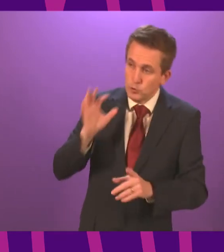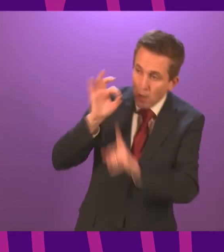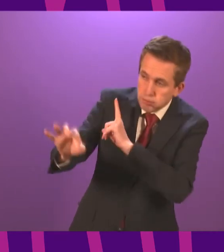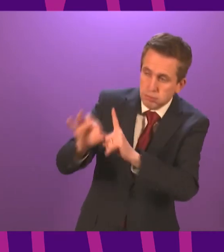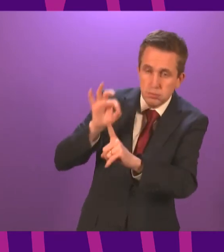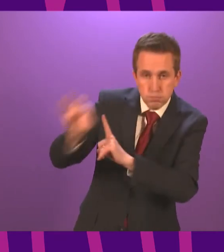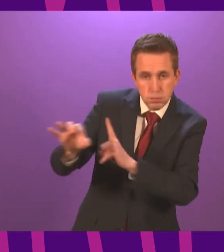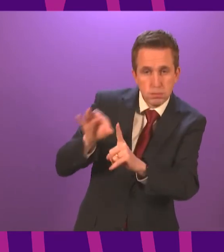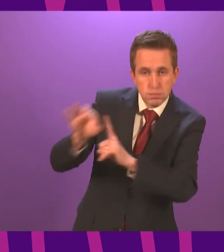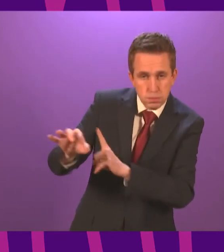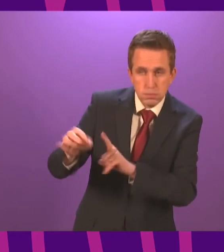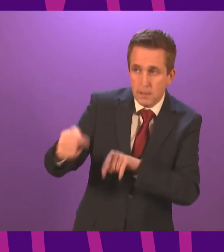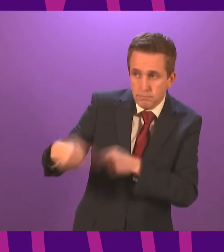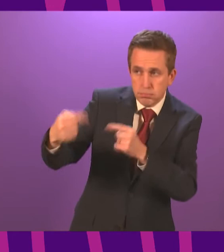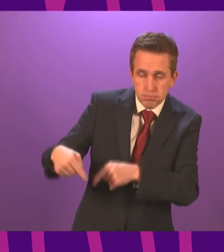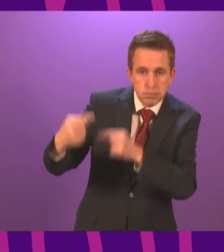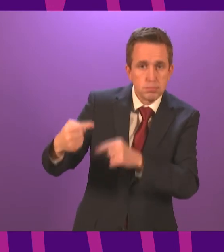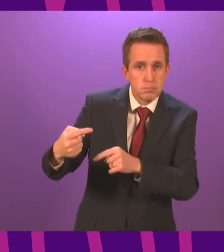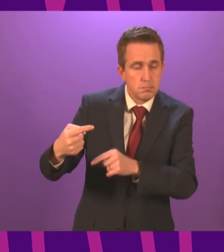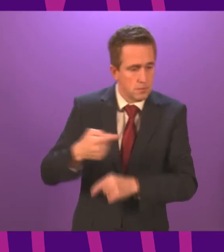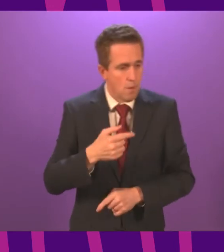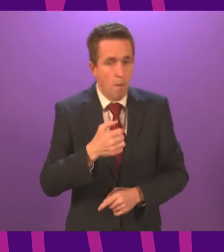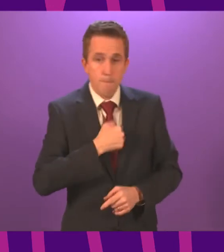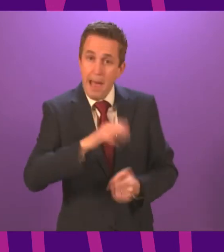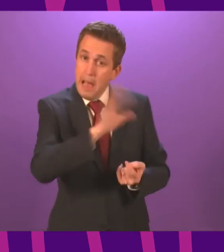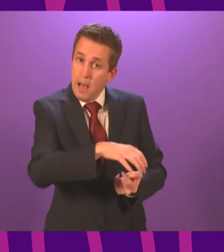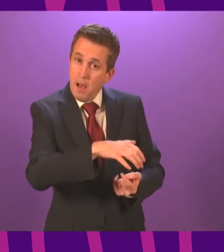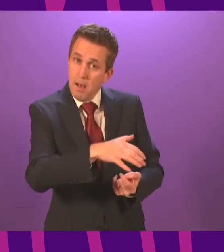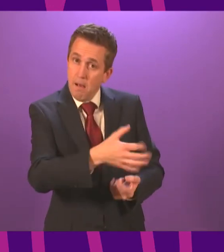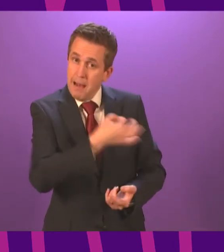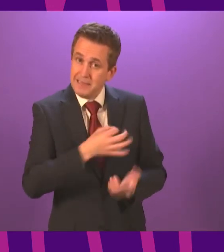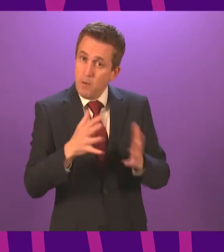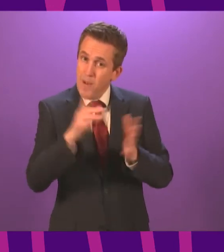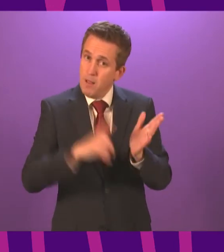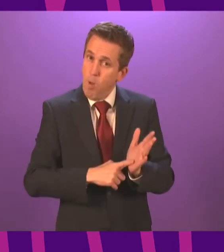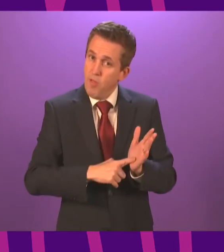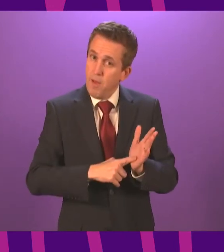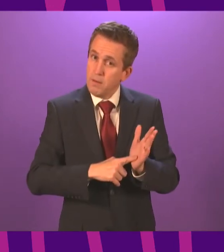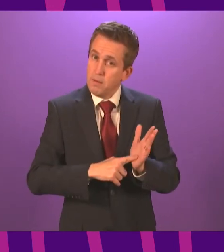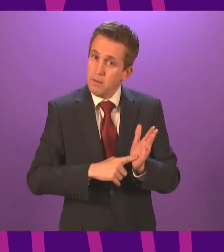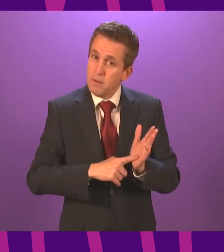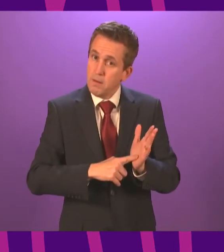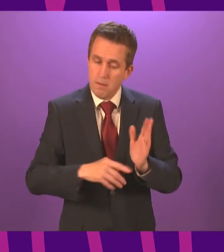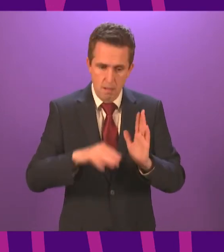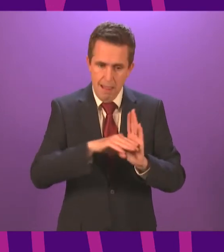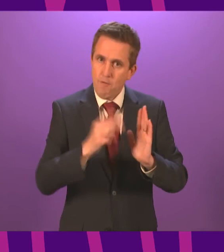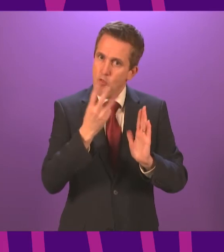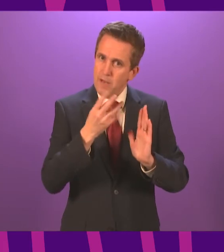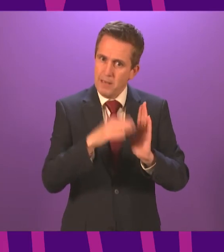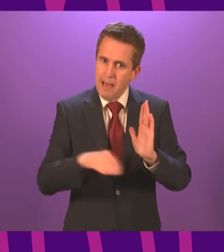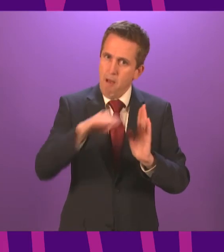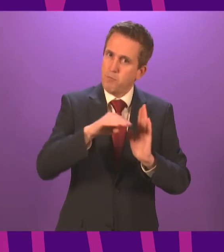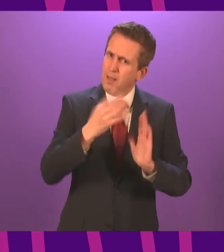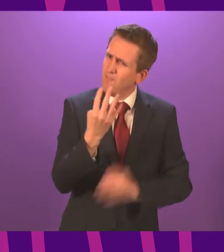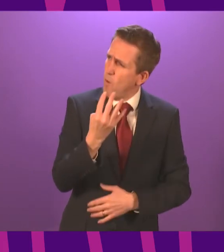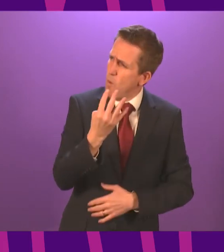on behalf of our constituents. So mine are asking why West Lothian is going from level 3 to level 4 when the